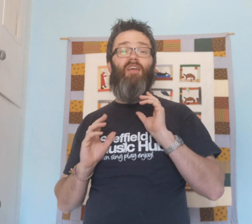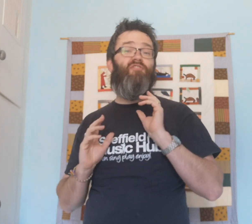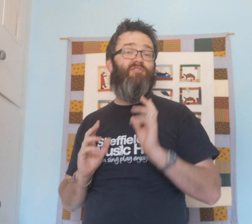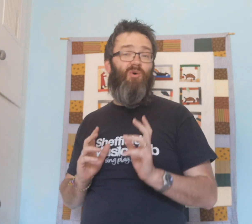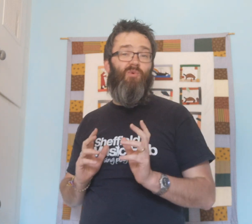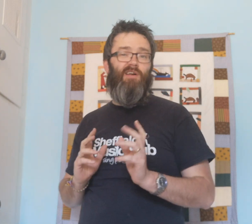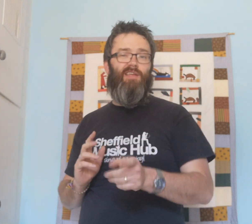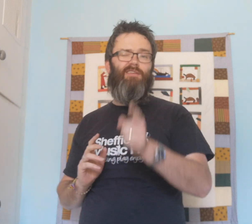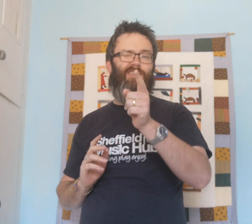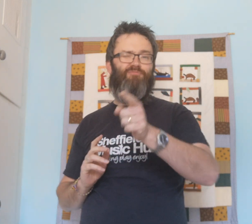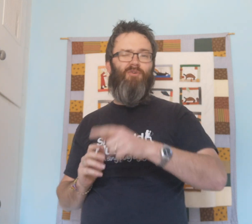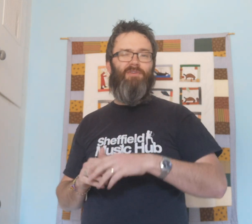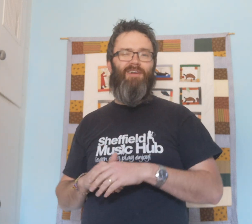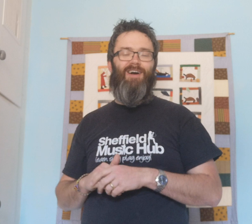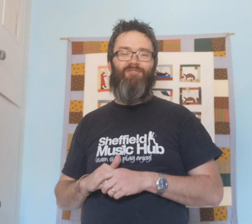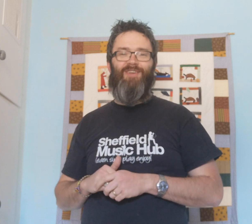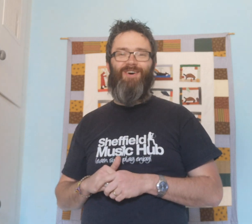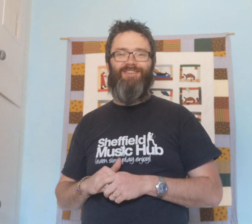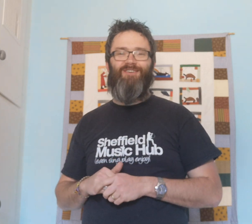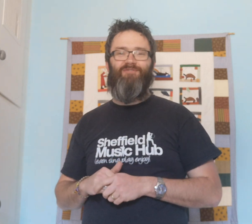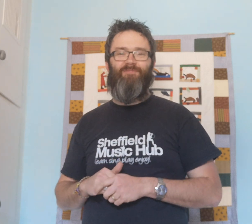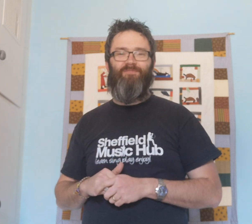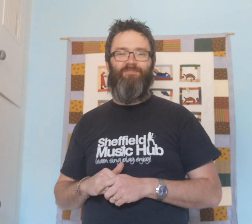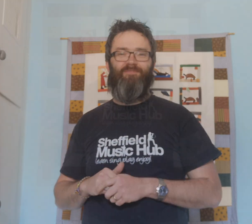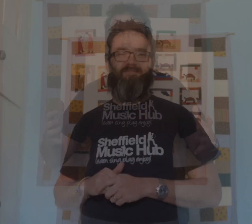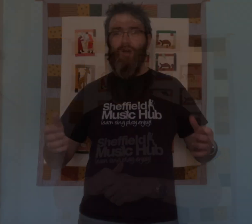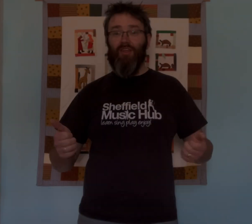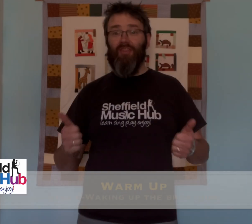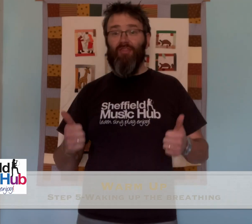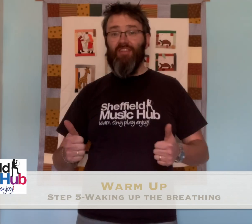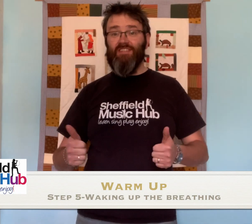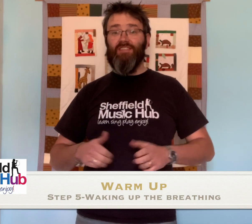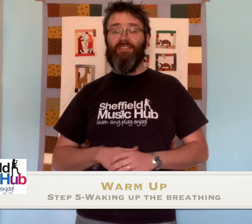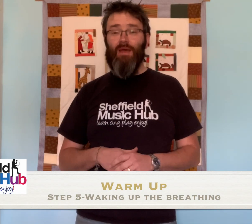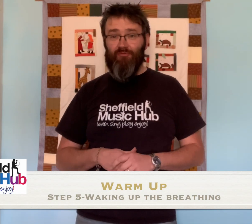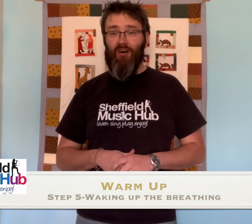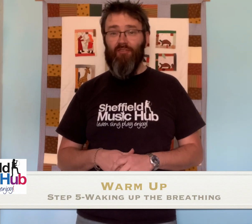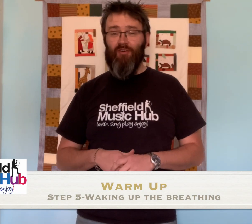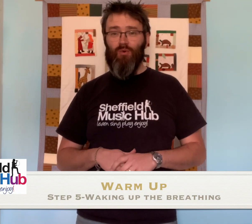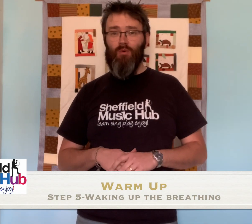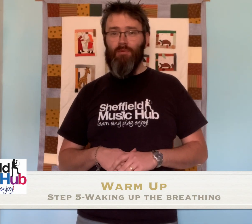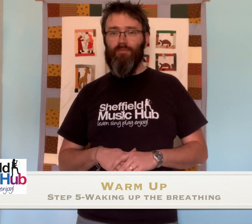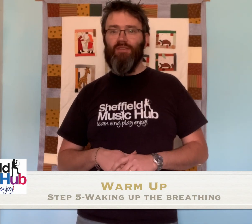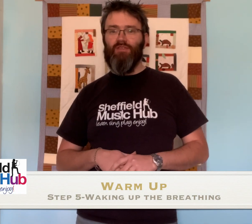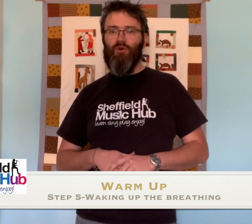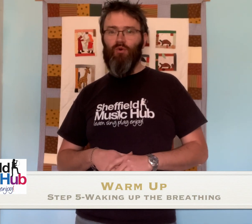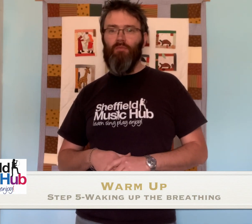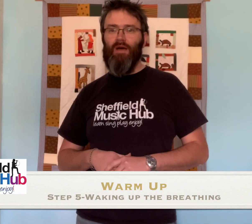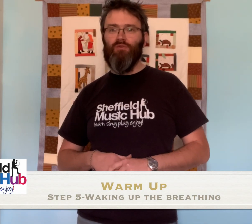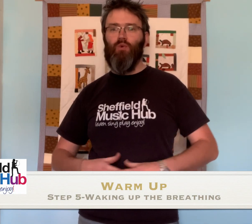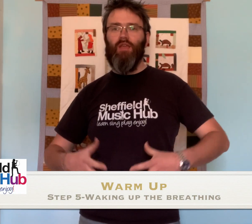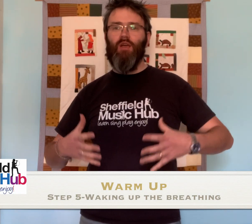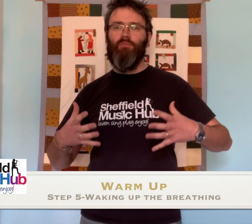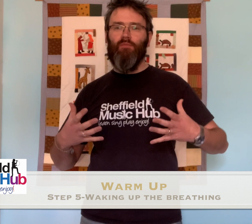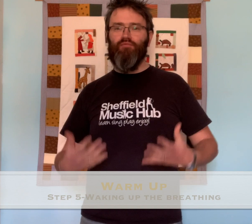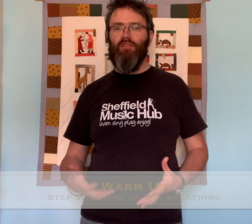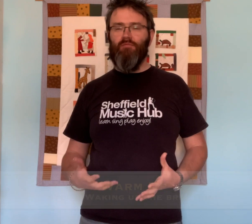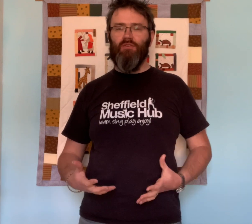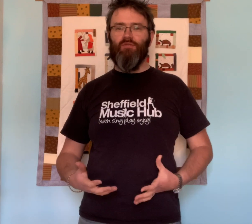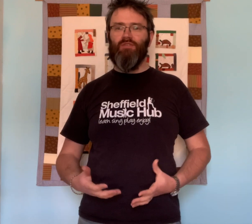it's not working, you're probably not laughing hard enough. This is step 5 of our warm-up. This is all about waking up our breathing muscles, getting